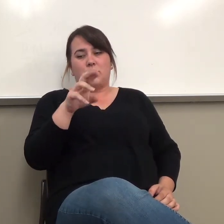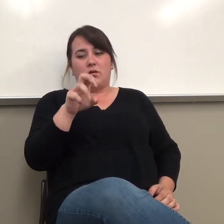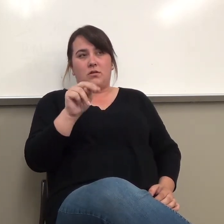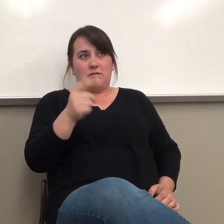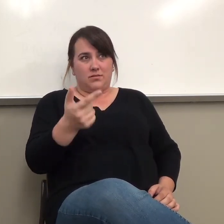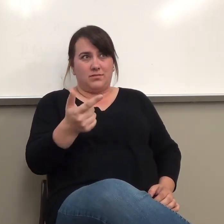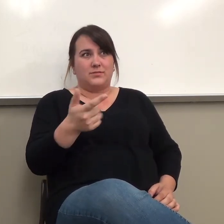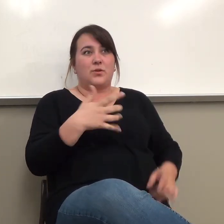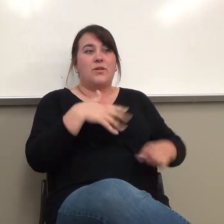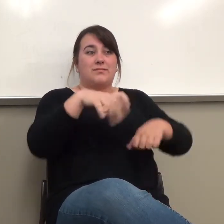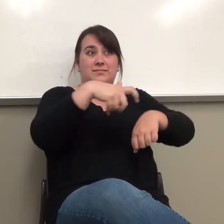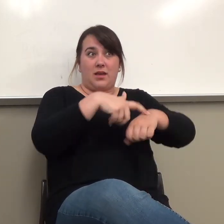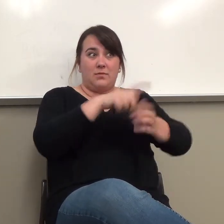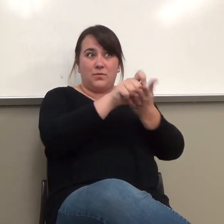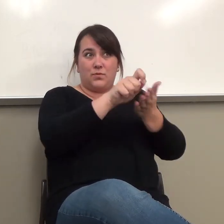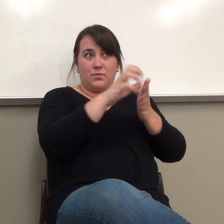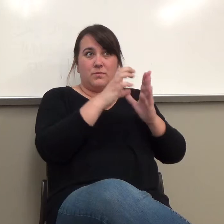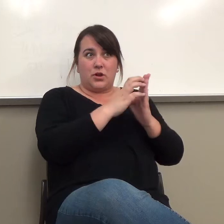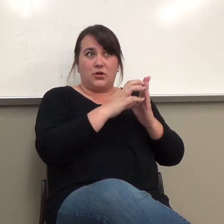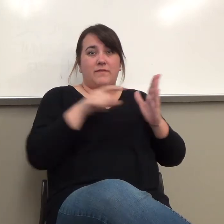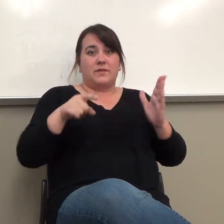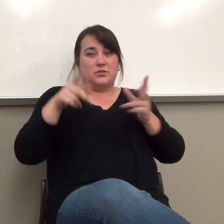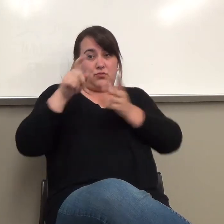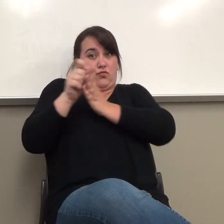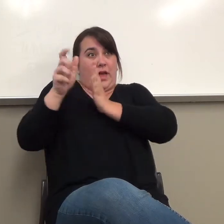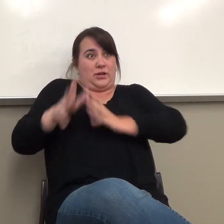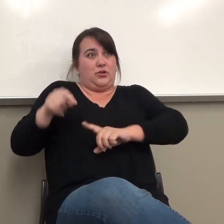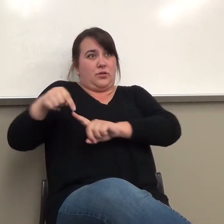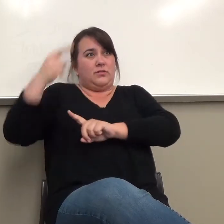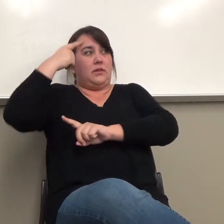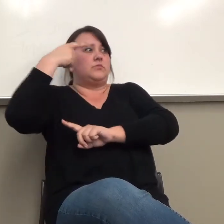this person does seem to think that Lance Armstrong is the